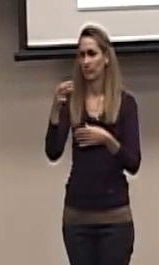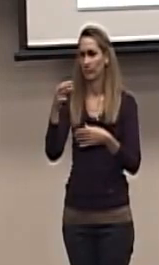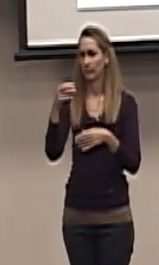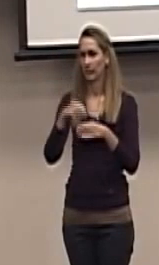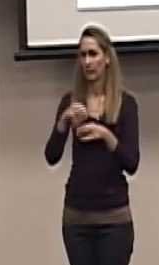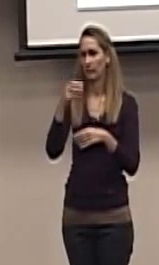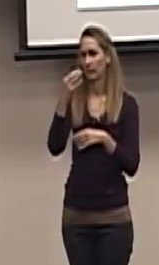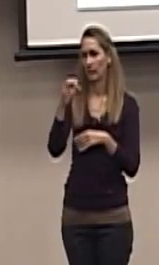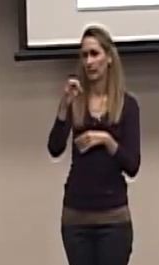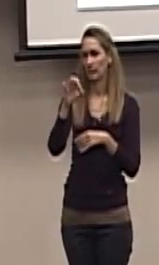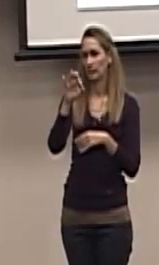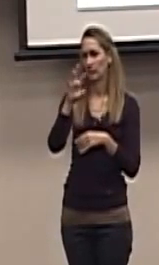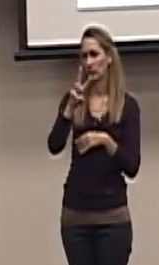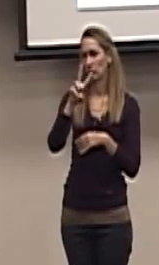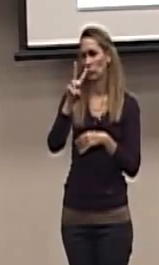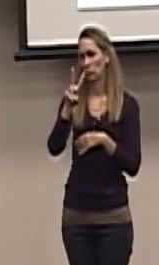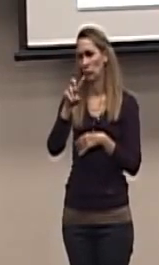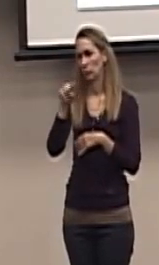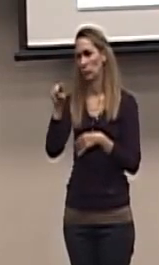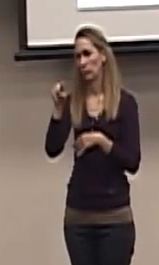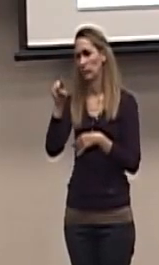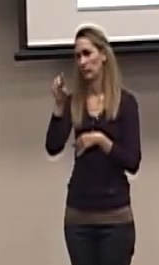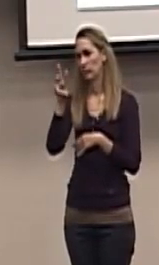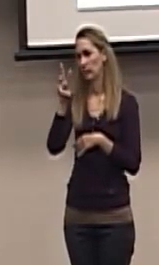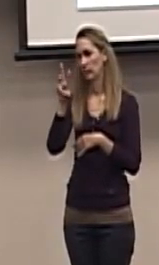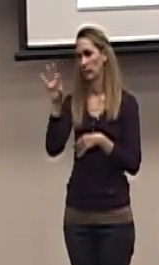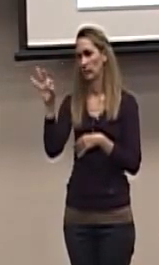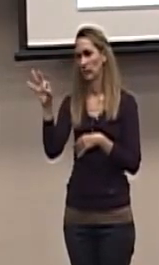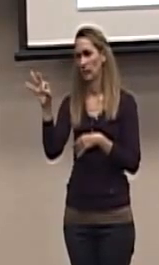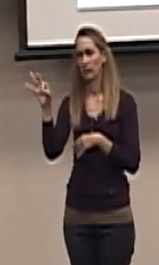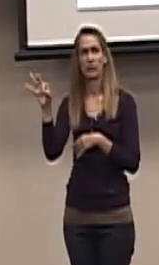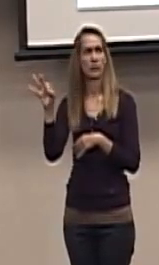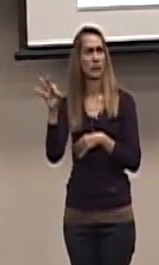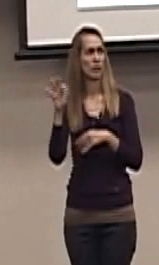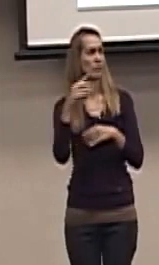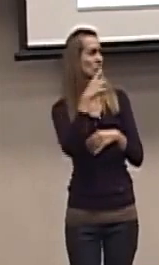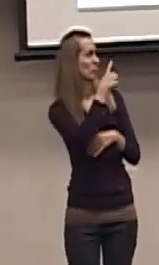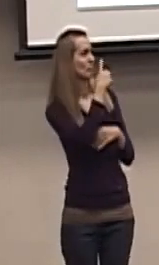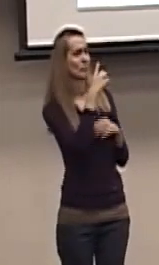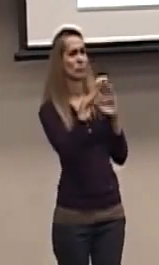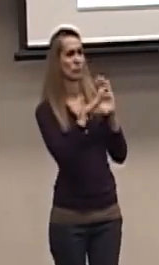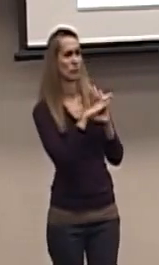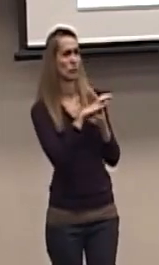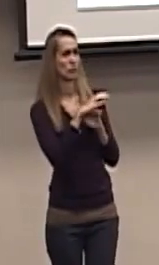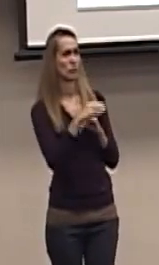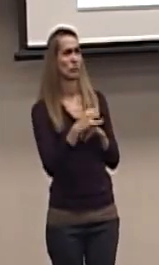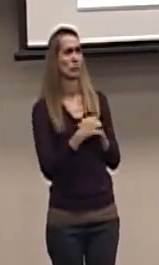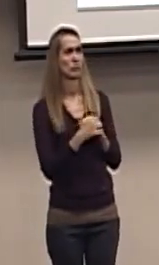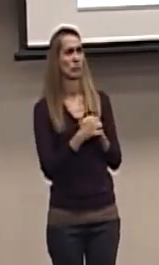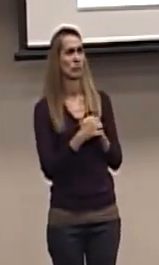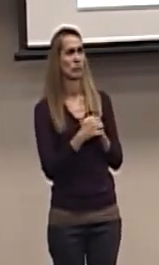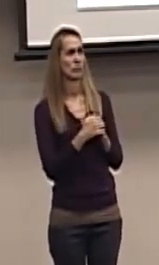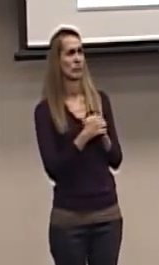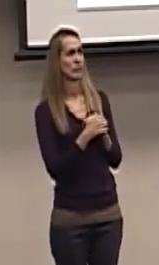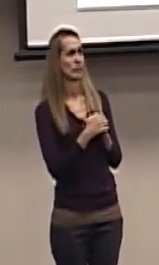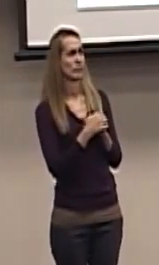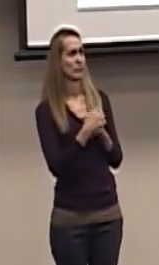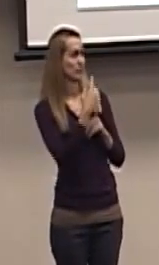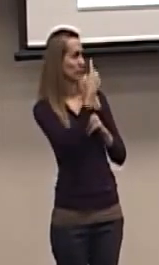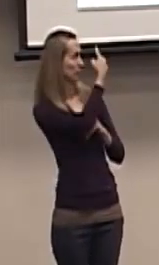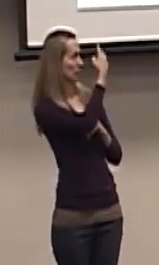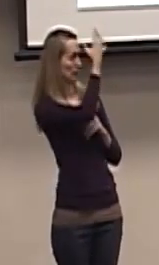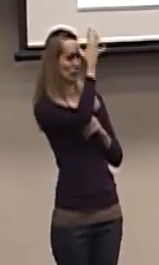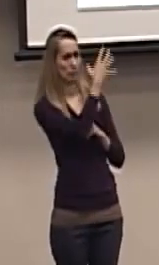1969. You could see Brother Samuel Obin on the right extreme end, who also turned out to be the